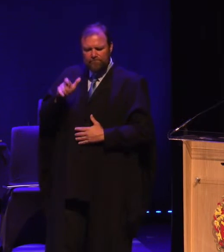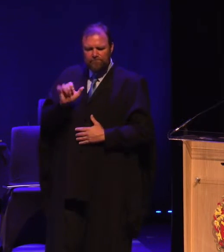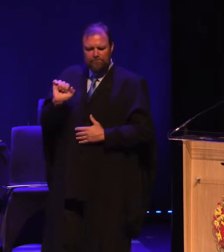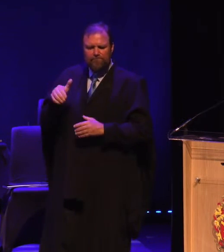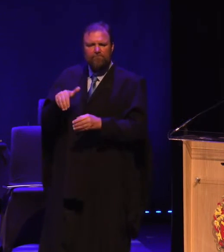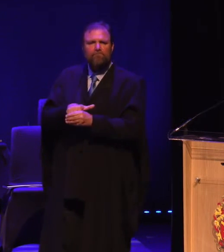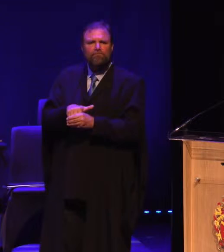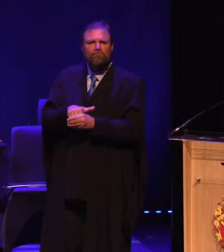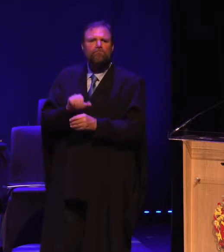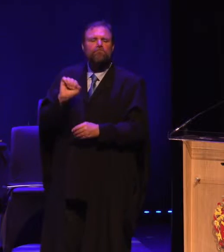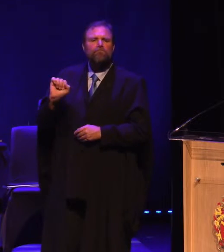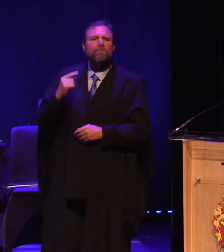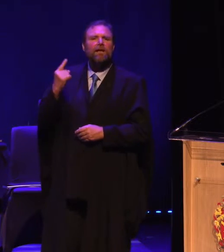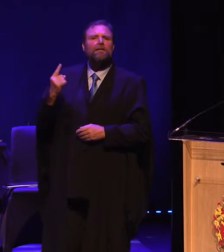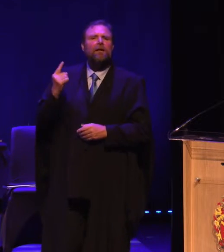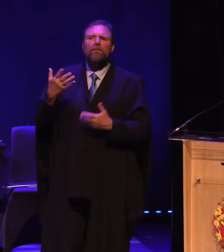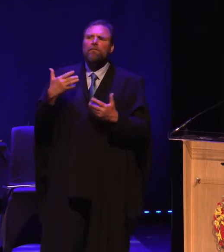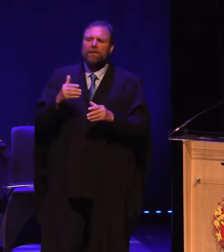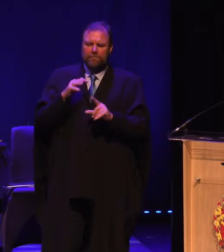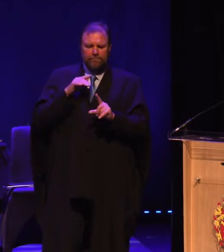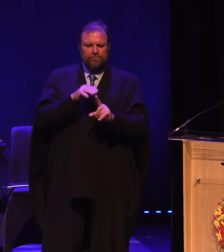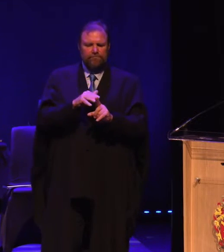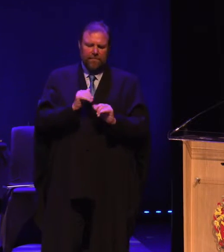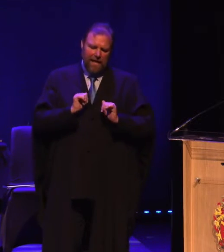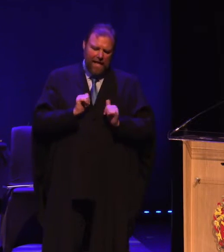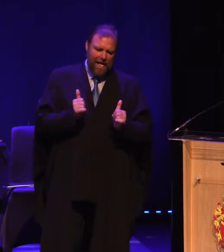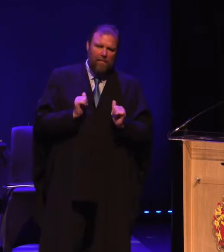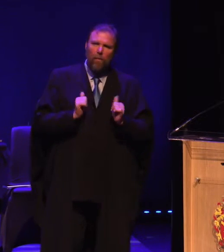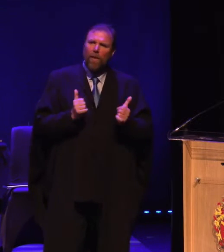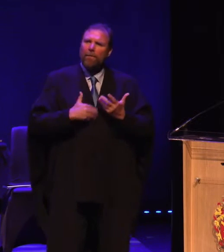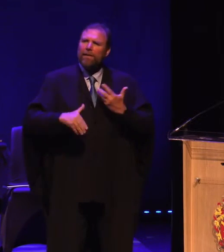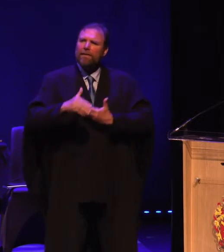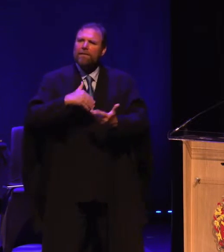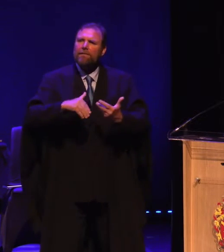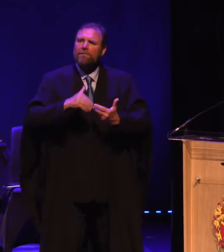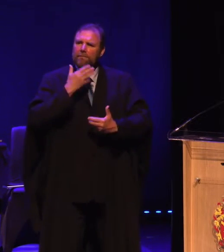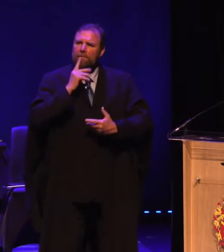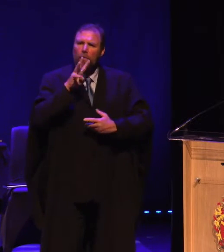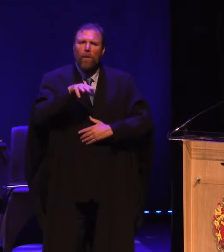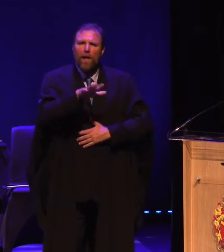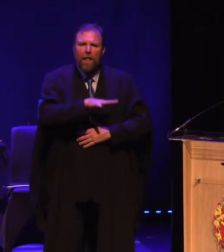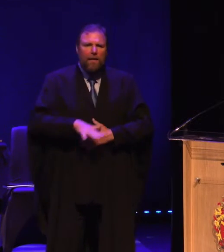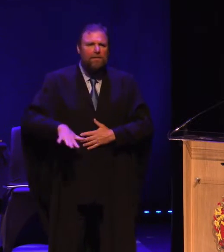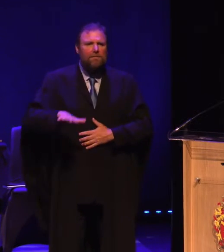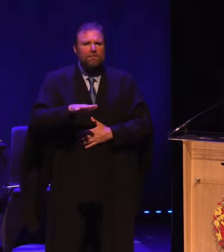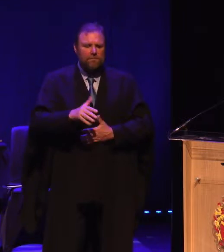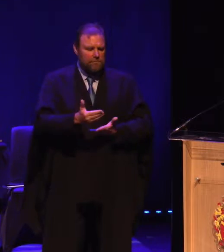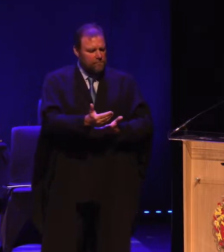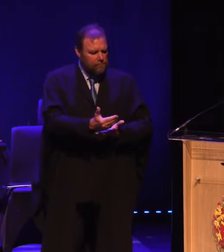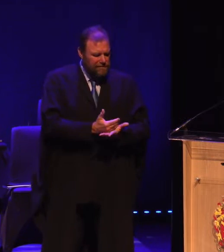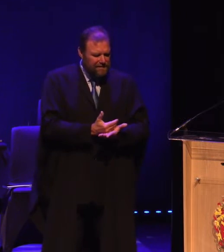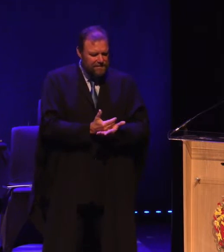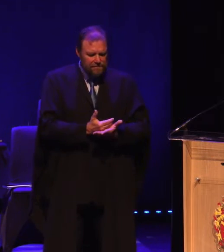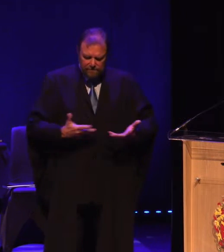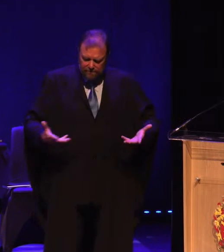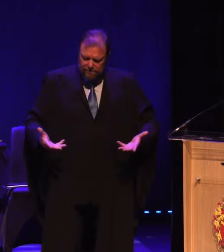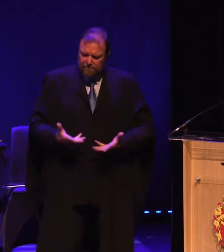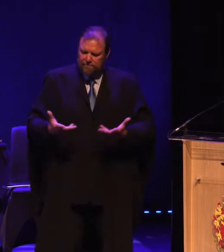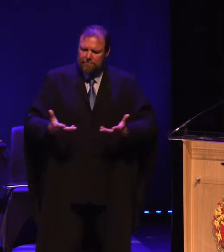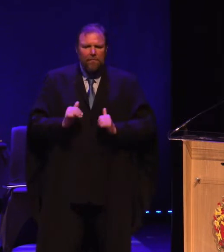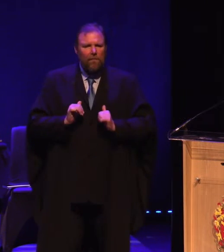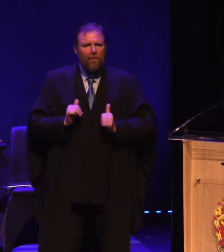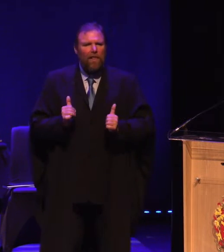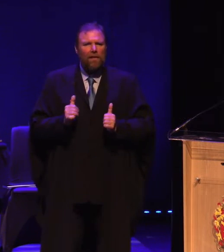had significant impact on the health and well-being of the people in Wales and protecting and promoting the health of people in Cardiff and the